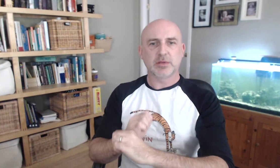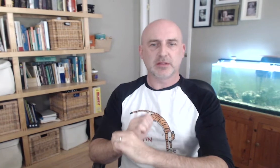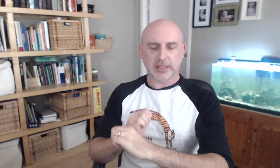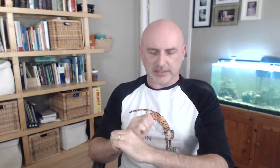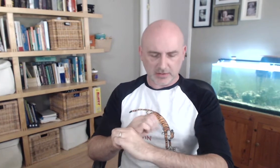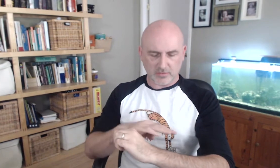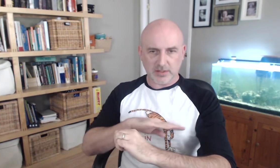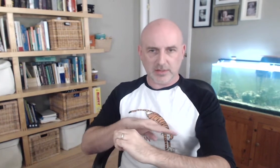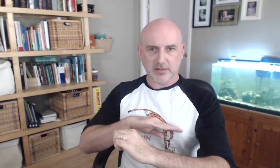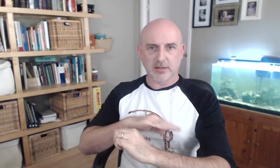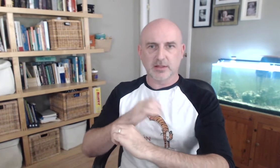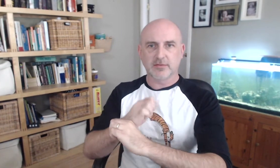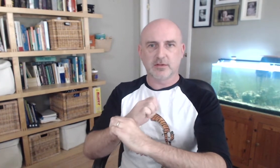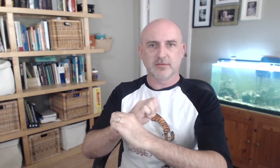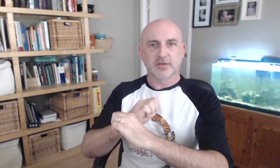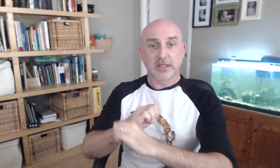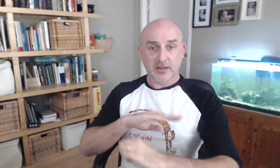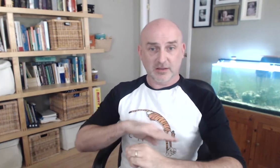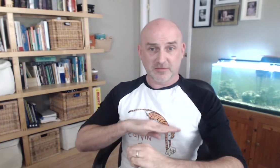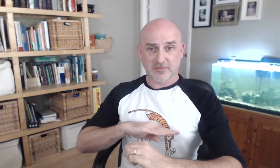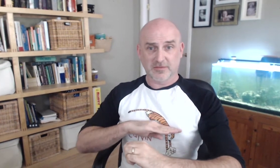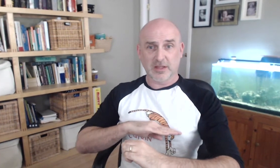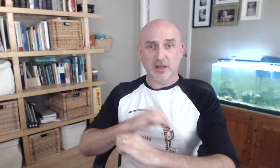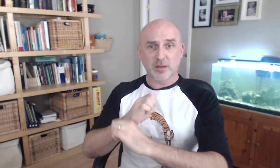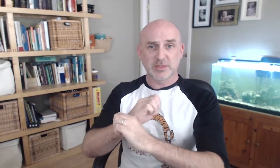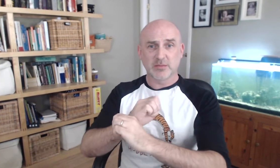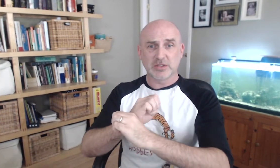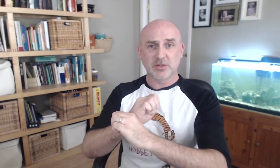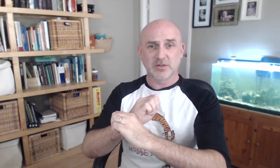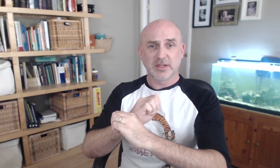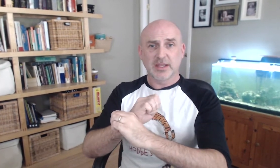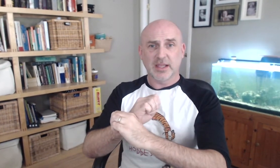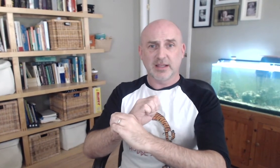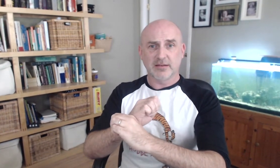like down right around the level of Hobbs in my shirt. And